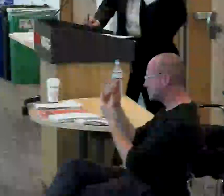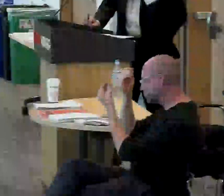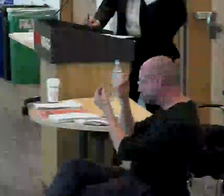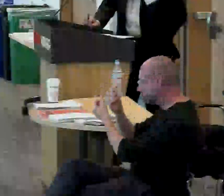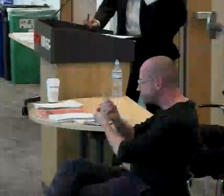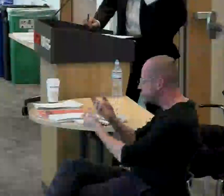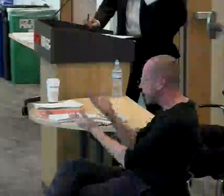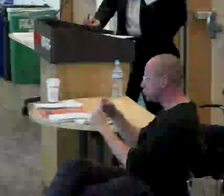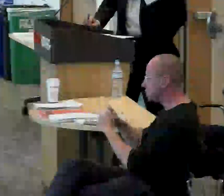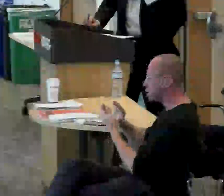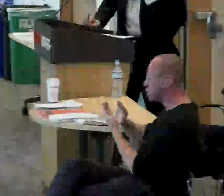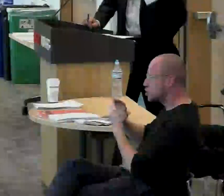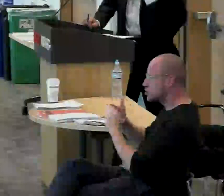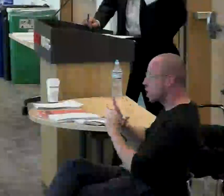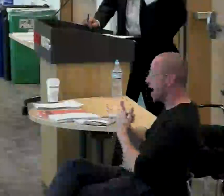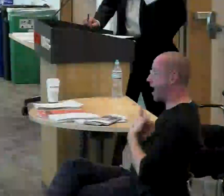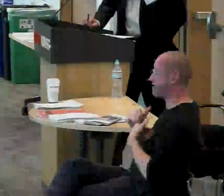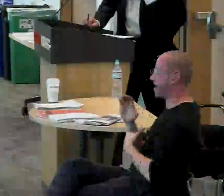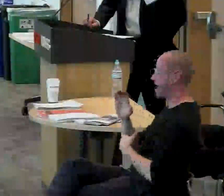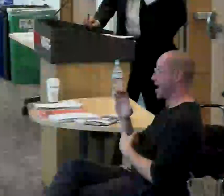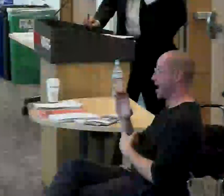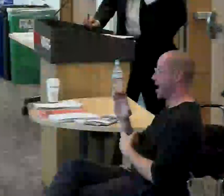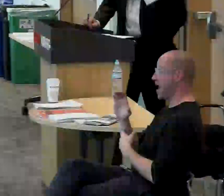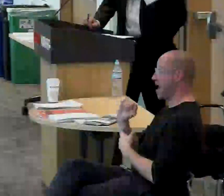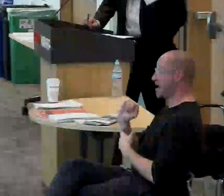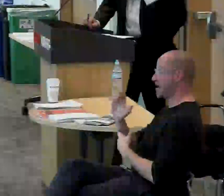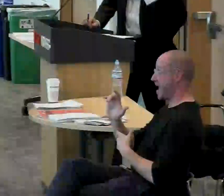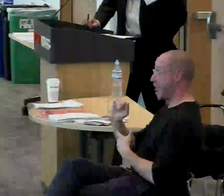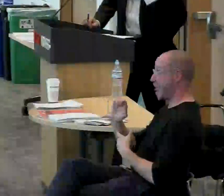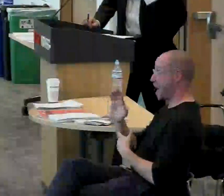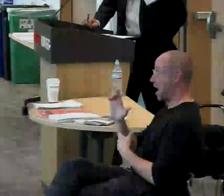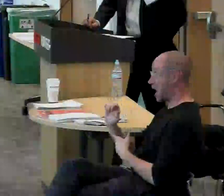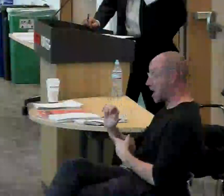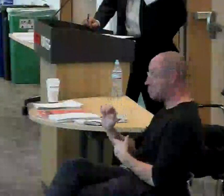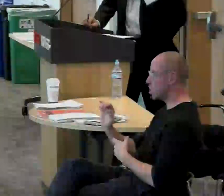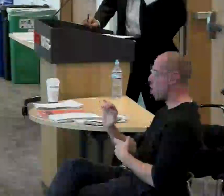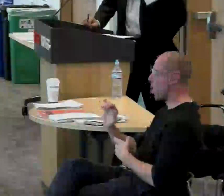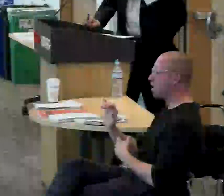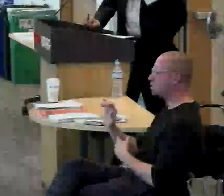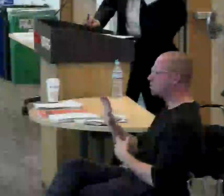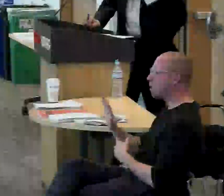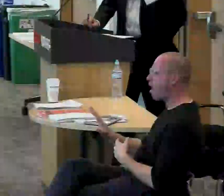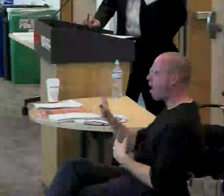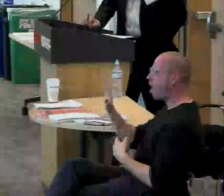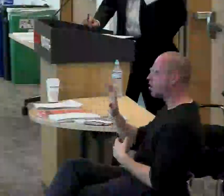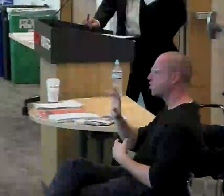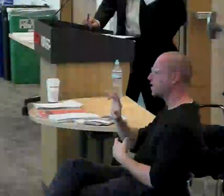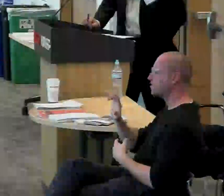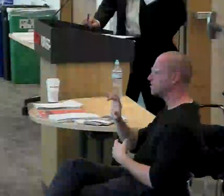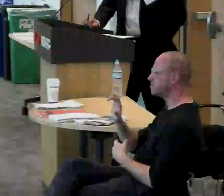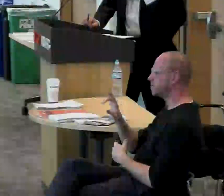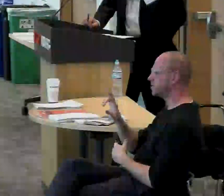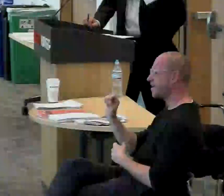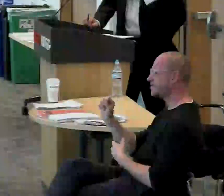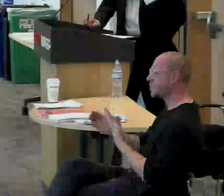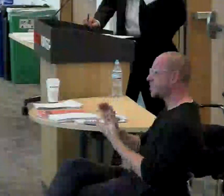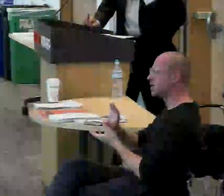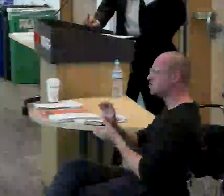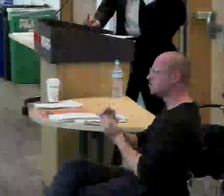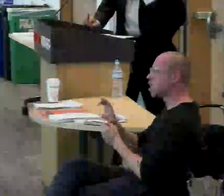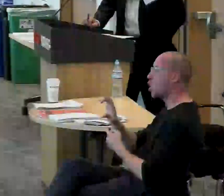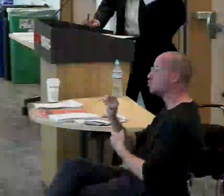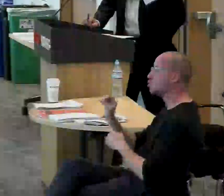Cal-Able and there's, I don't know, at this point, about 20 other ABLE programs across the country. And, you go through those banks or